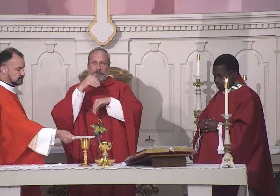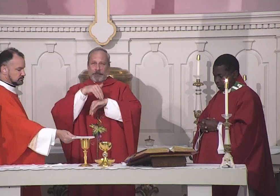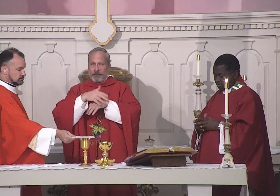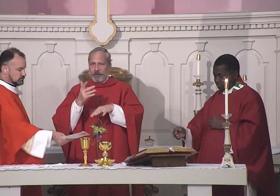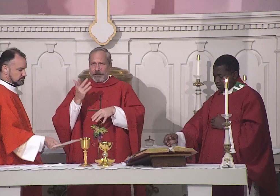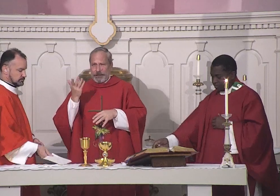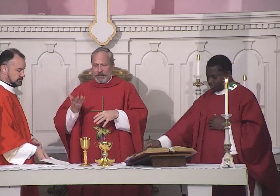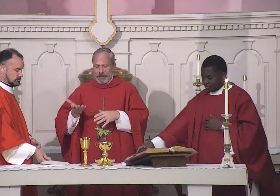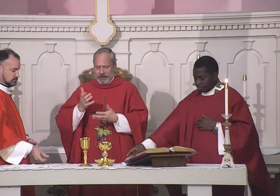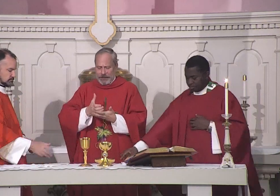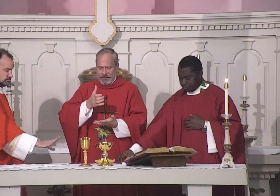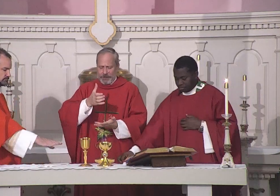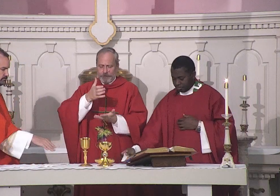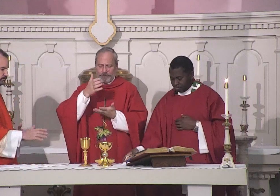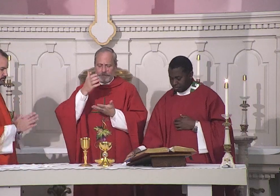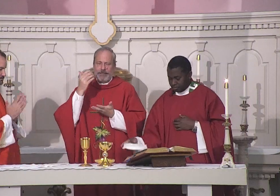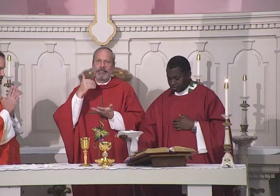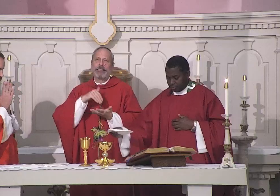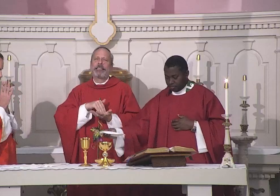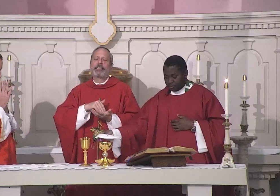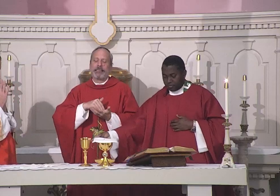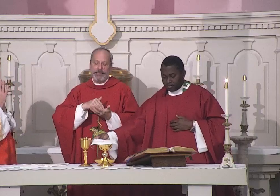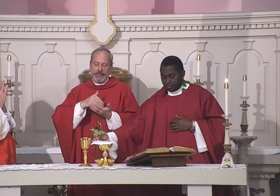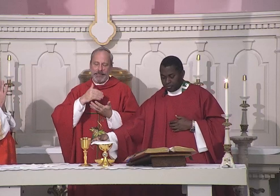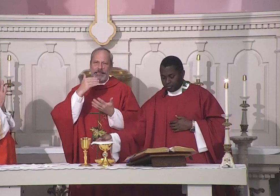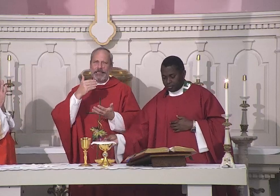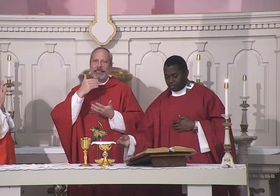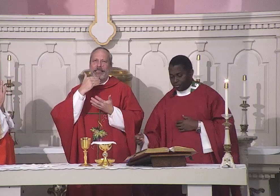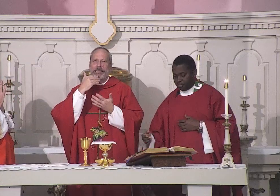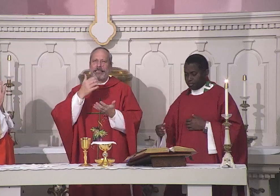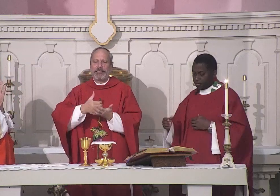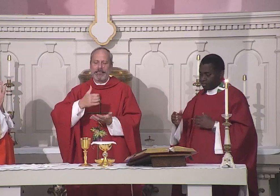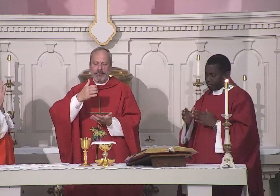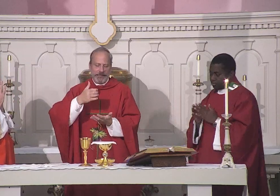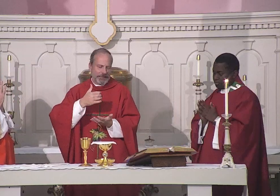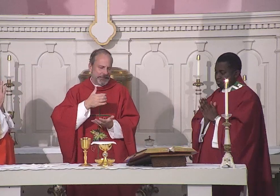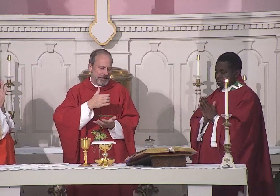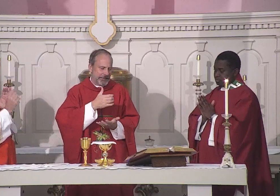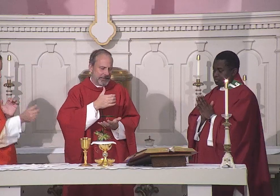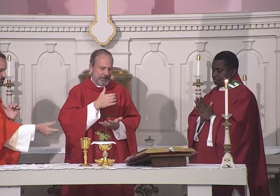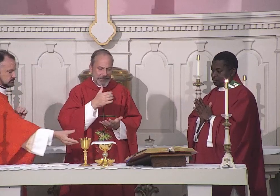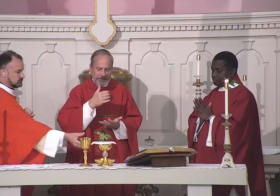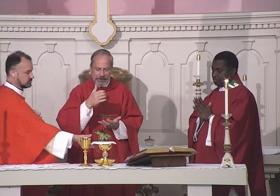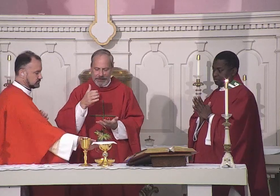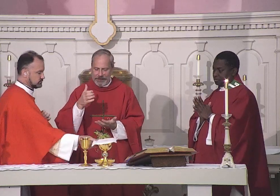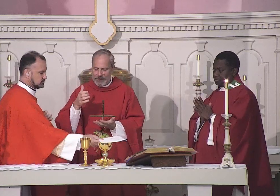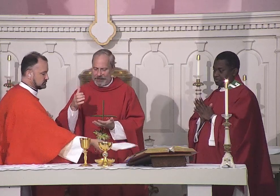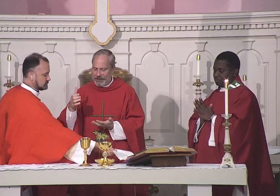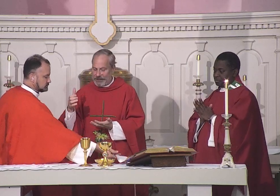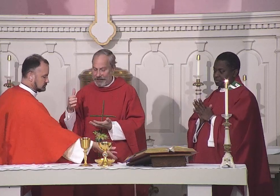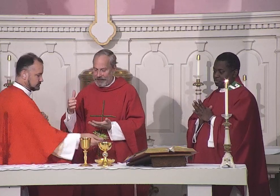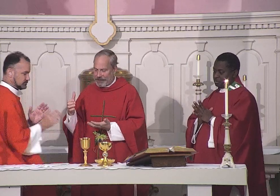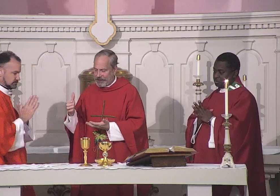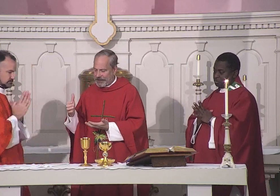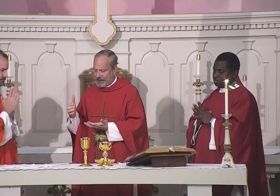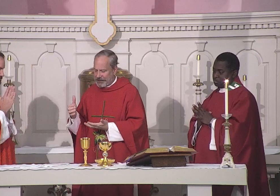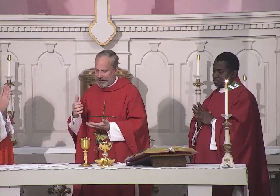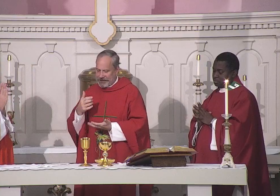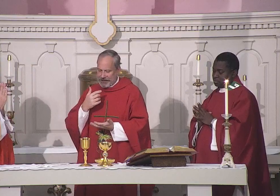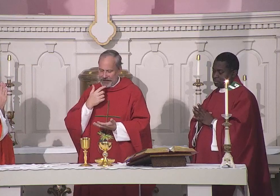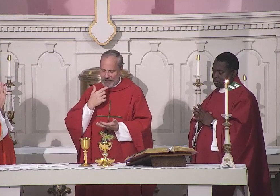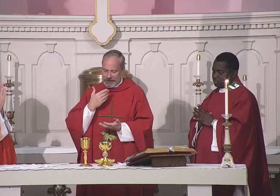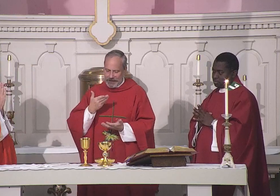In a similar way, when supper was ended, he took the chalice, and once more, giving thanks, he gave it to